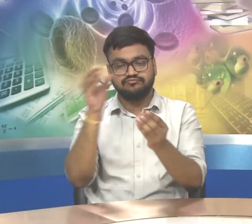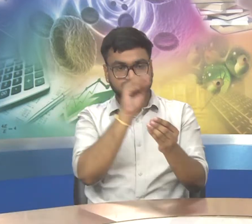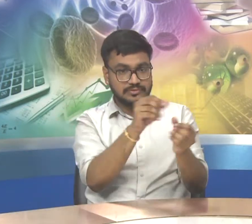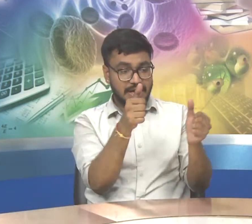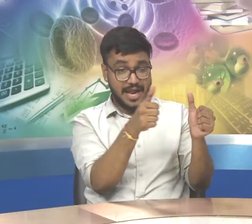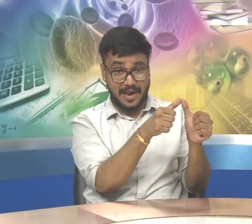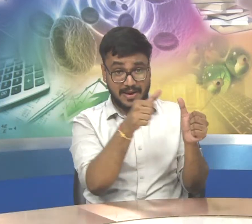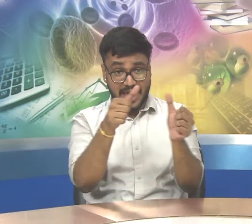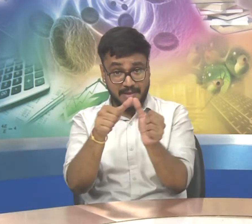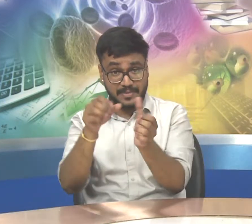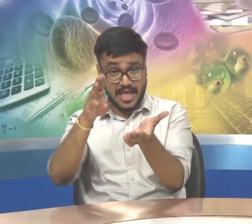mass